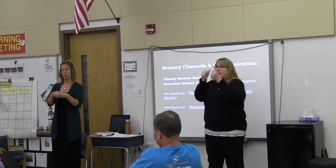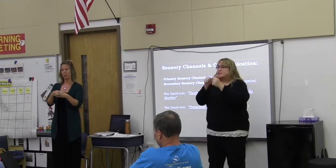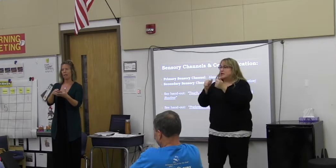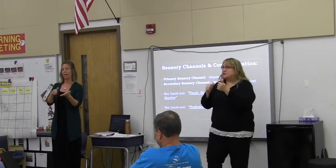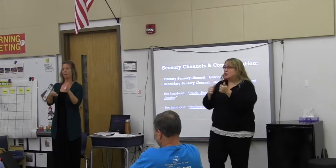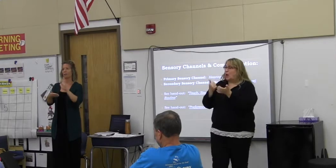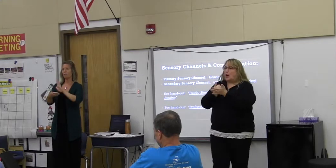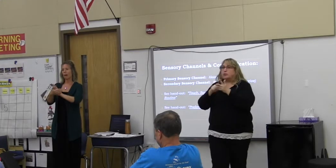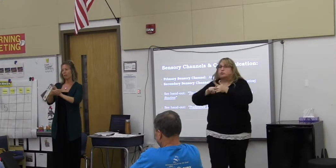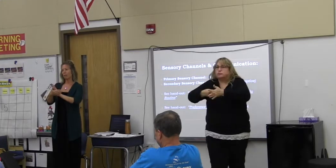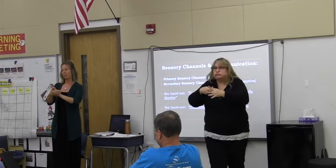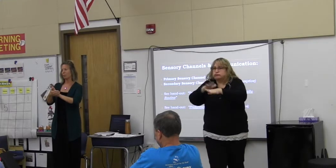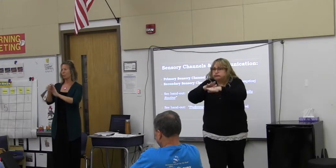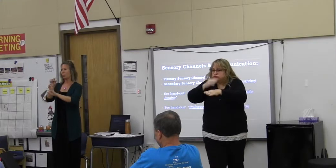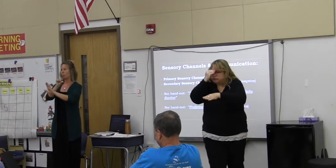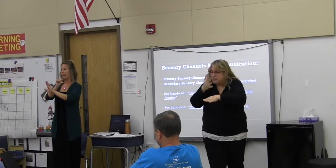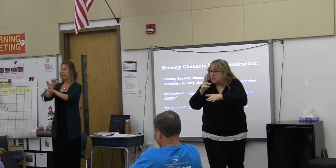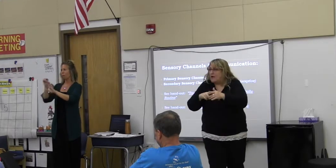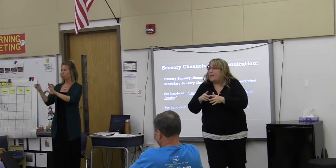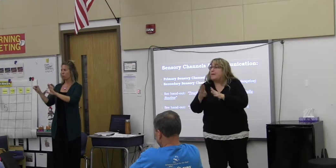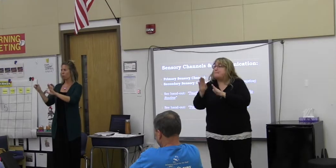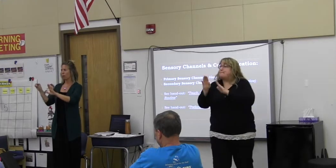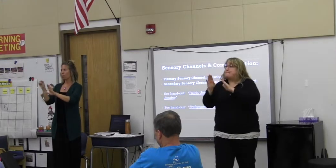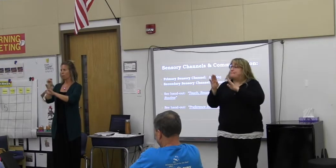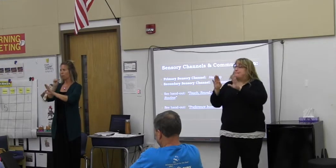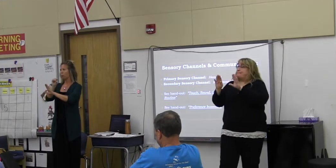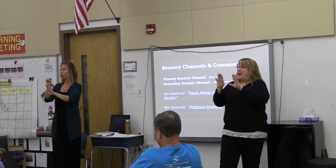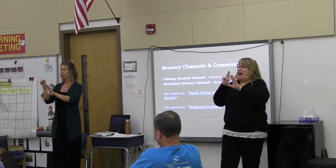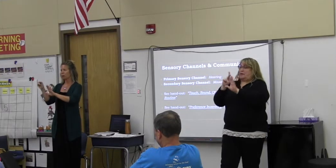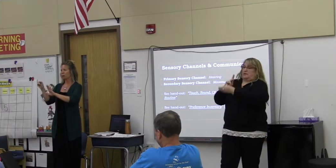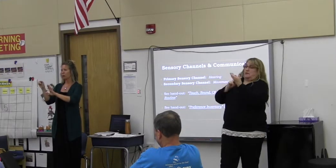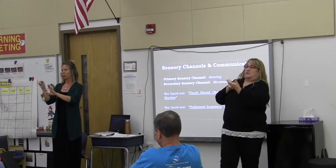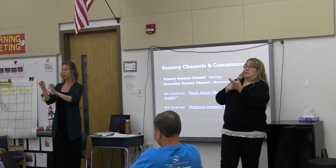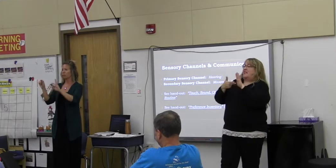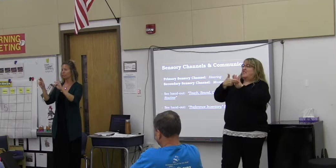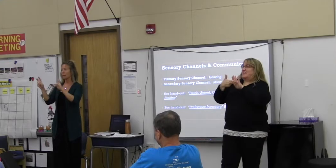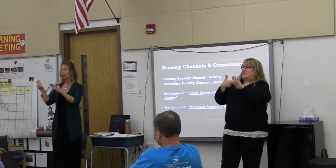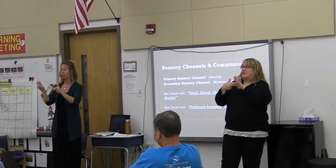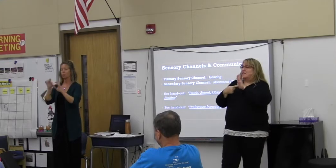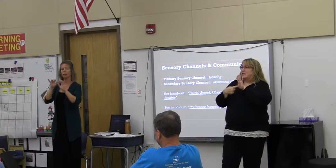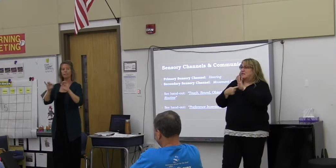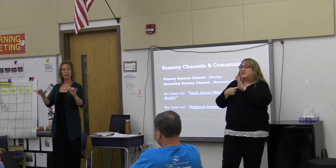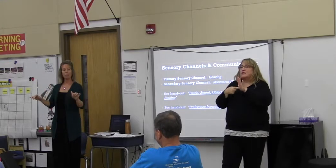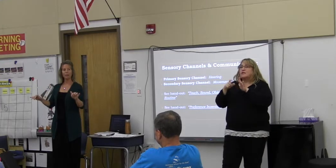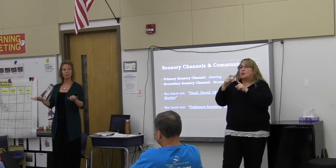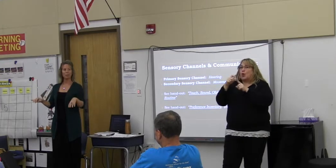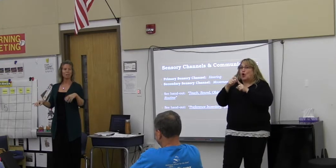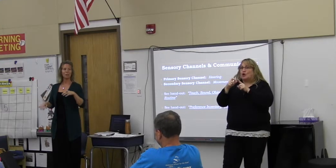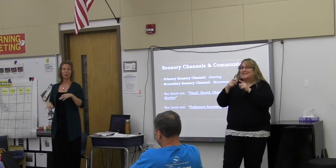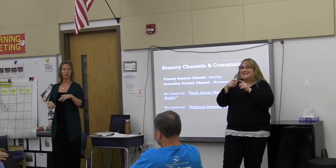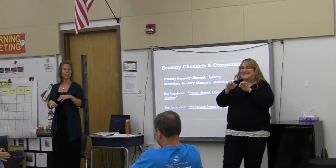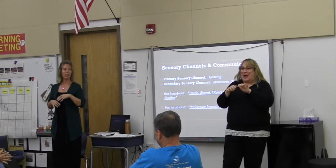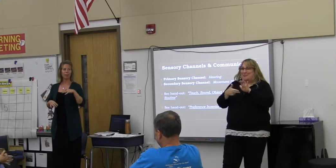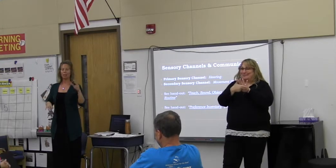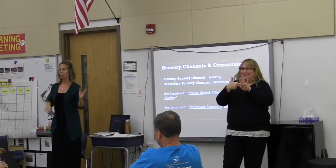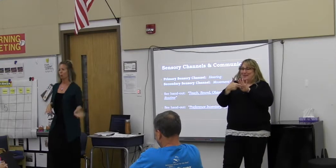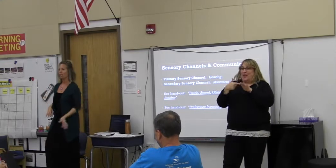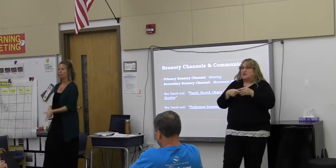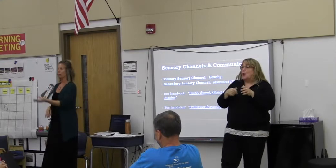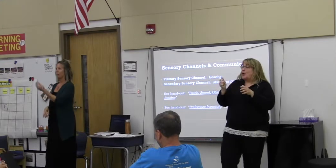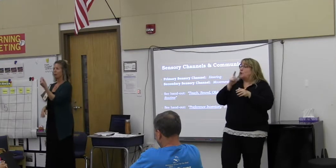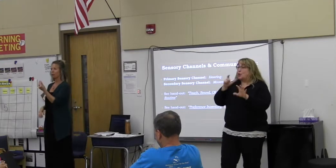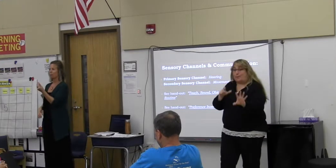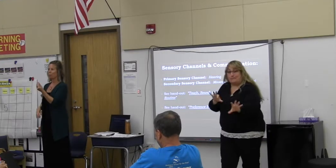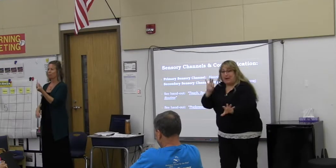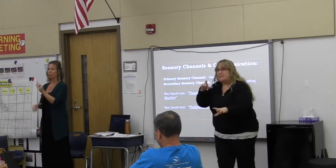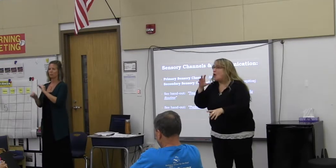ready to go. And on the back of the symbol, we have the words, the sound cue typed out. So that way, anybody who picks